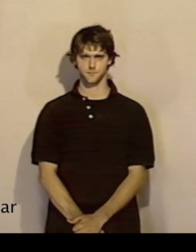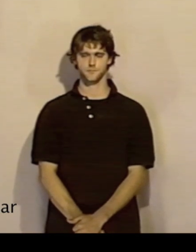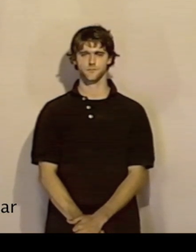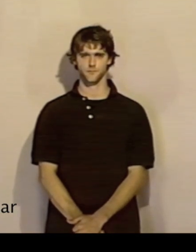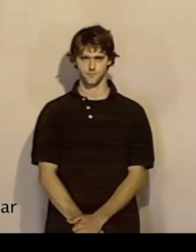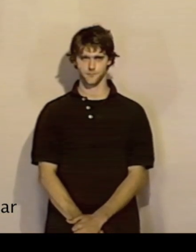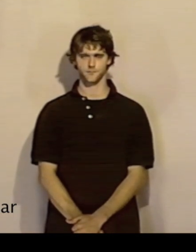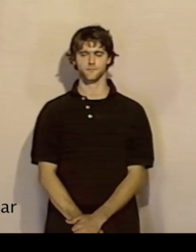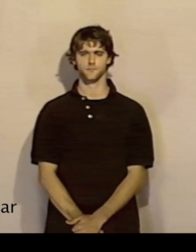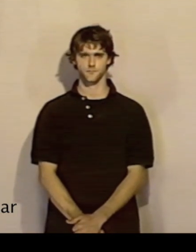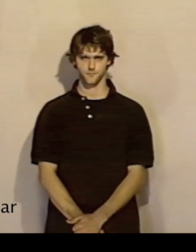brain.